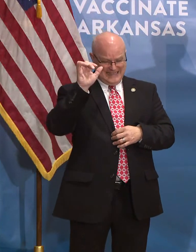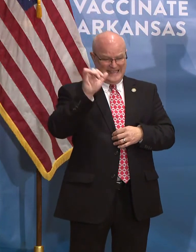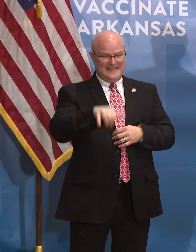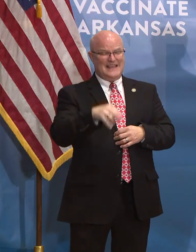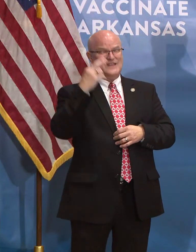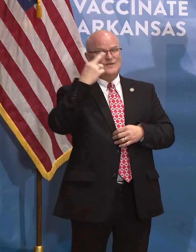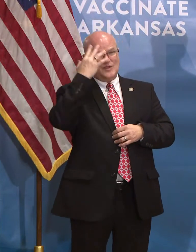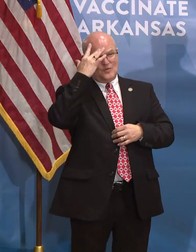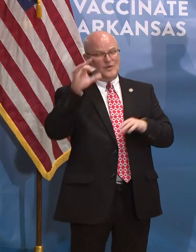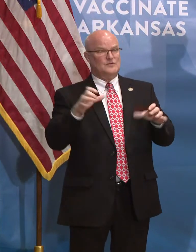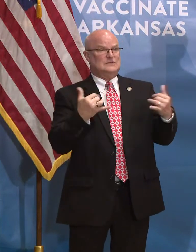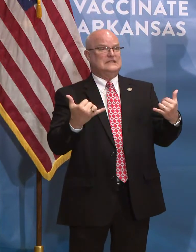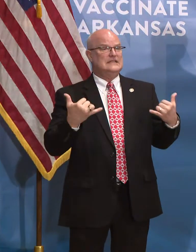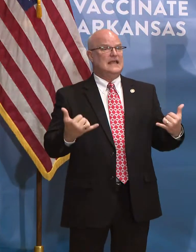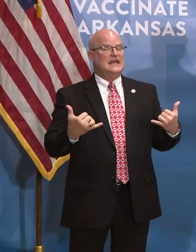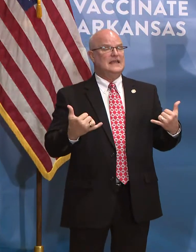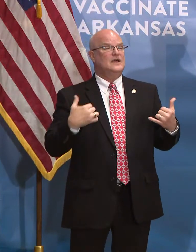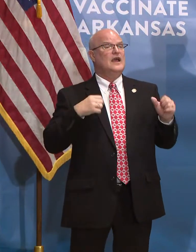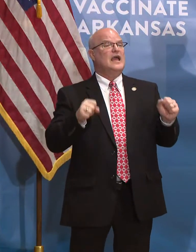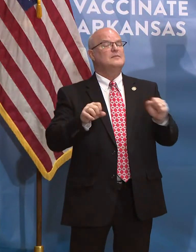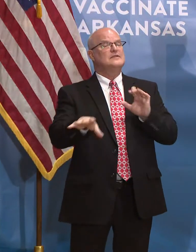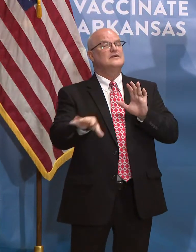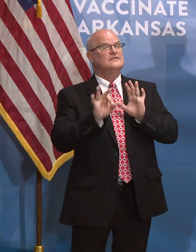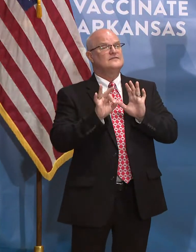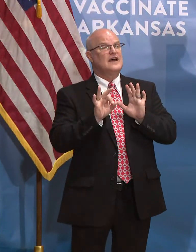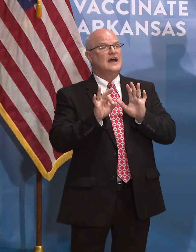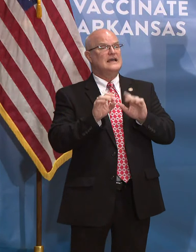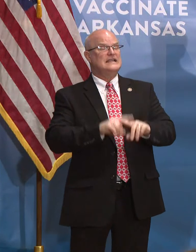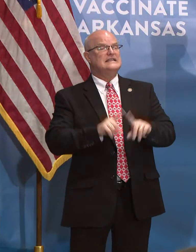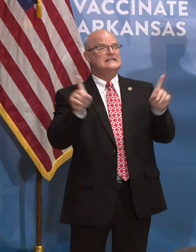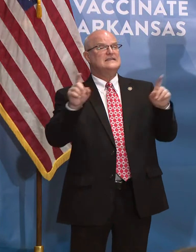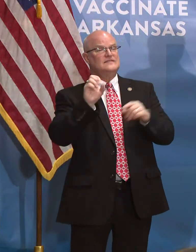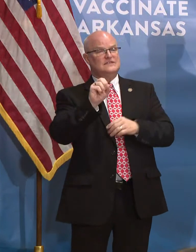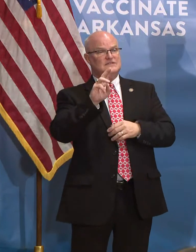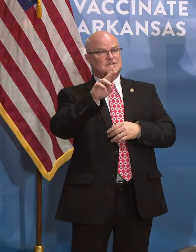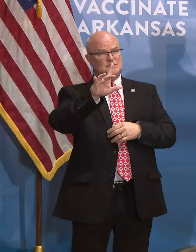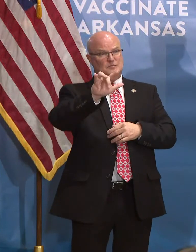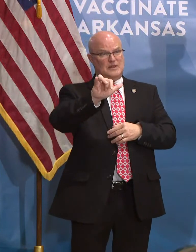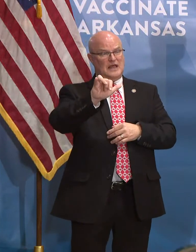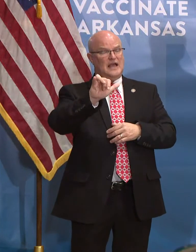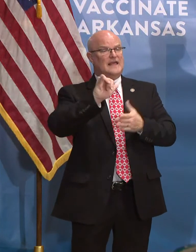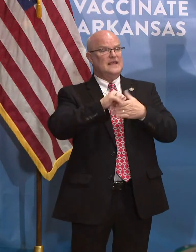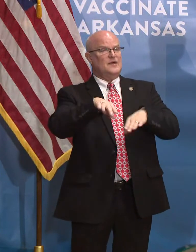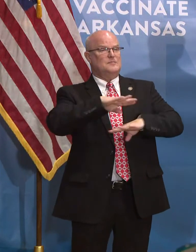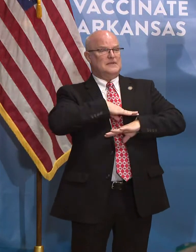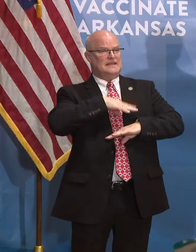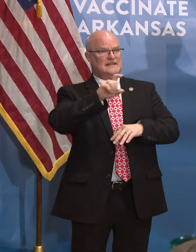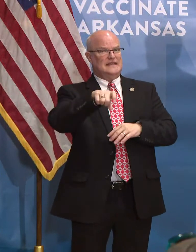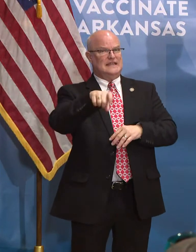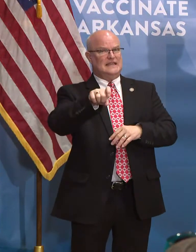that's the reason we're doing it today. We're able to find a different supplier that will meet our need.